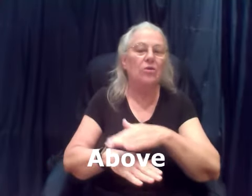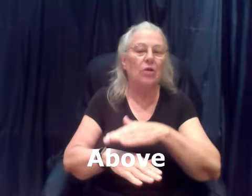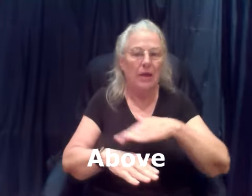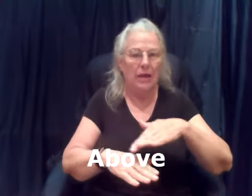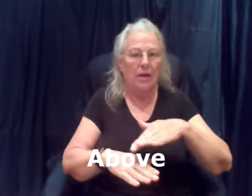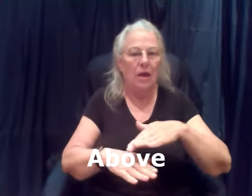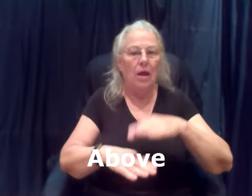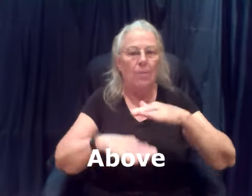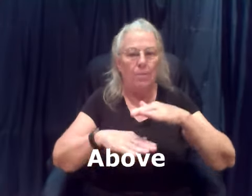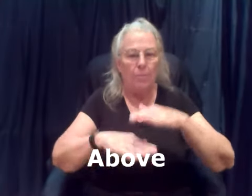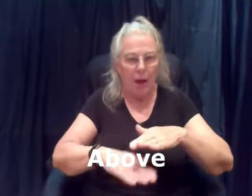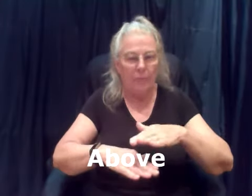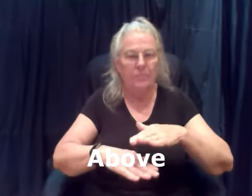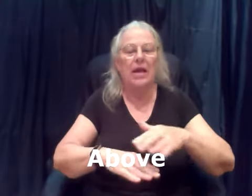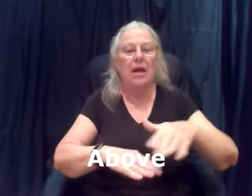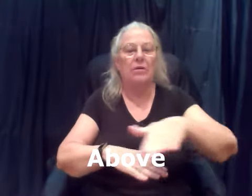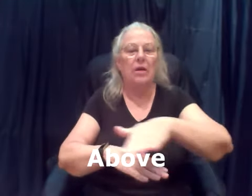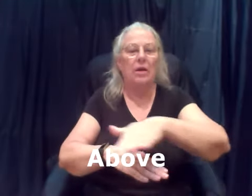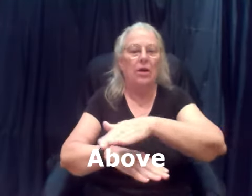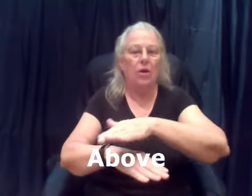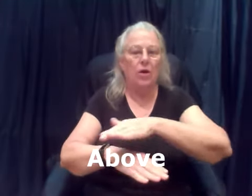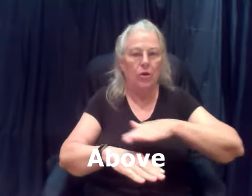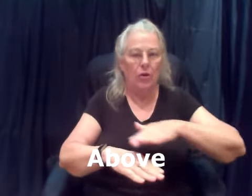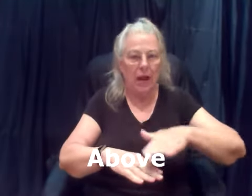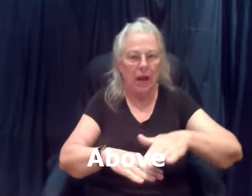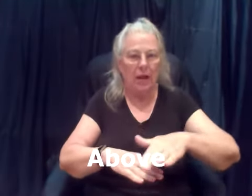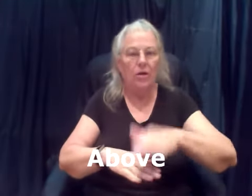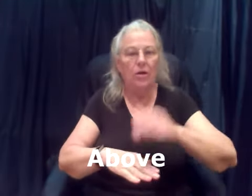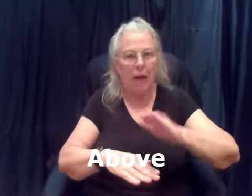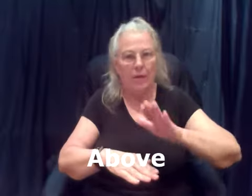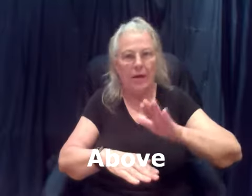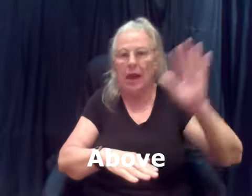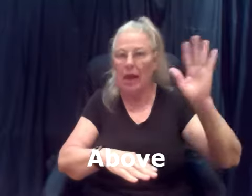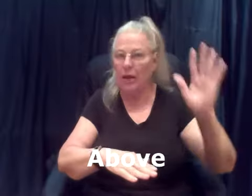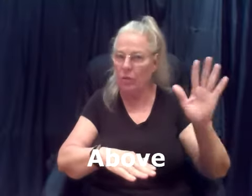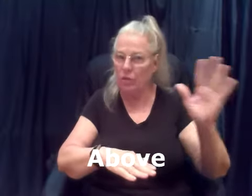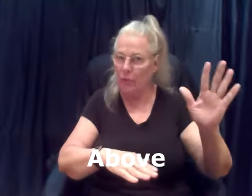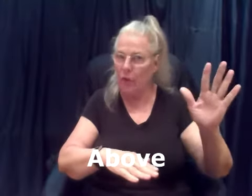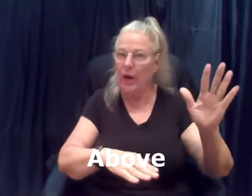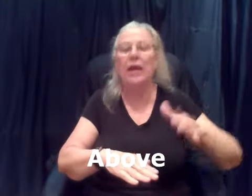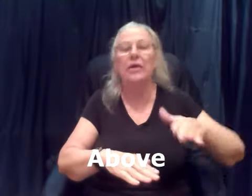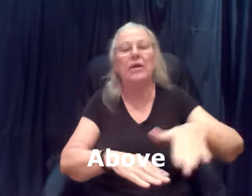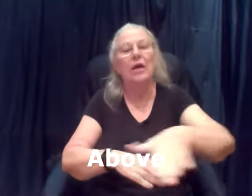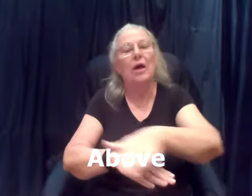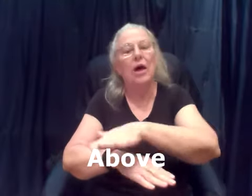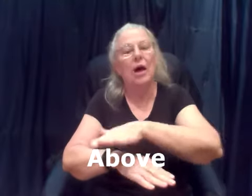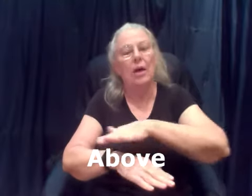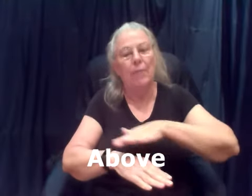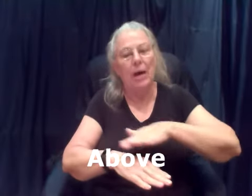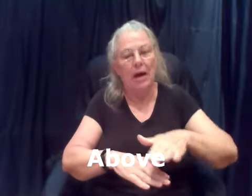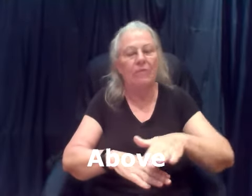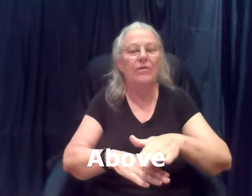circling palms down, your hand, dominant hand, which I'm right-handed, above